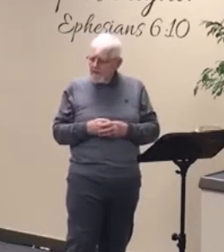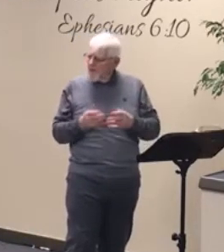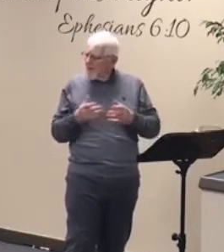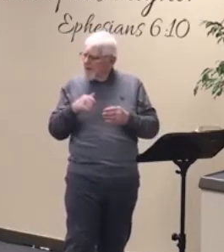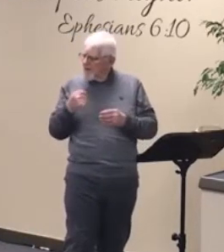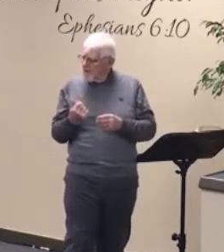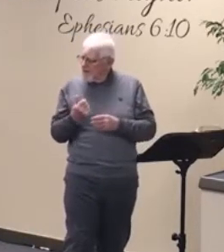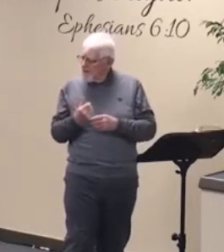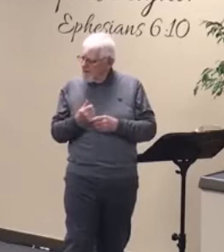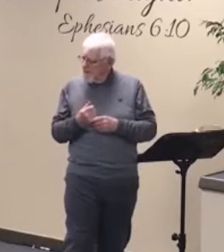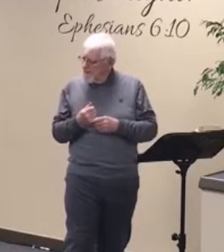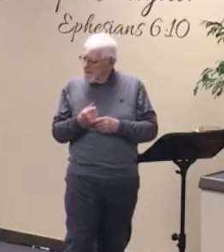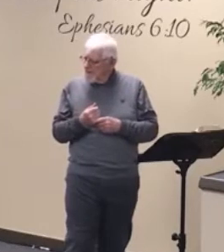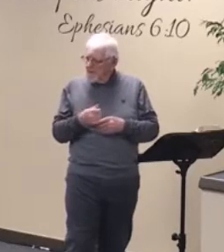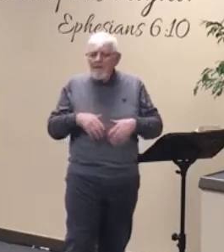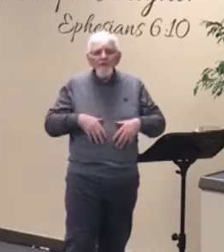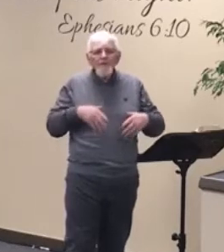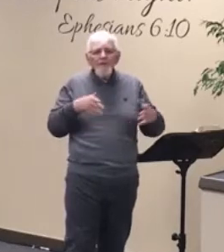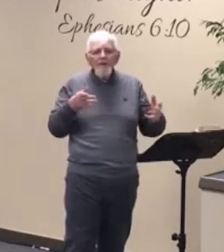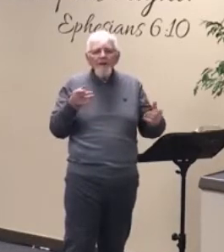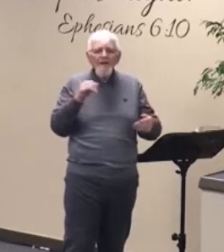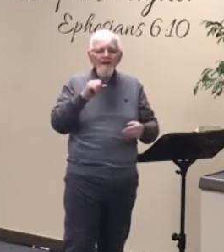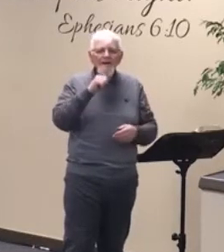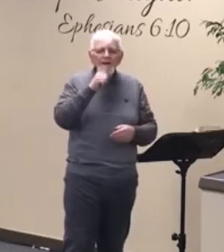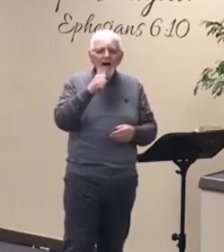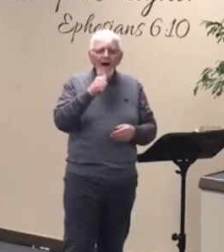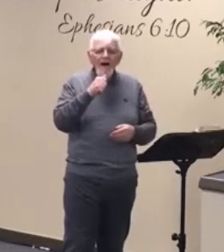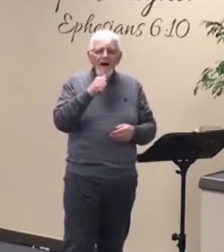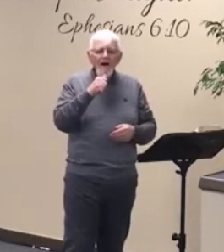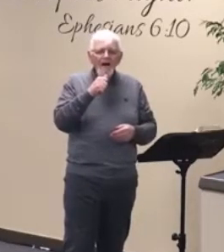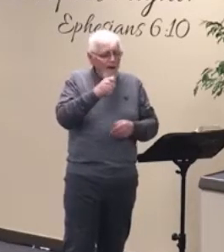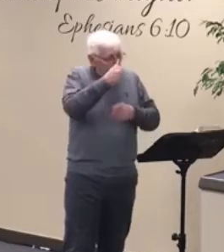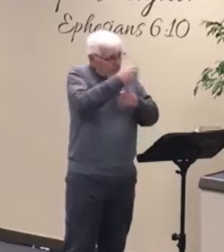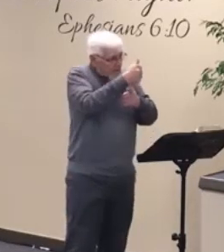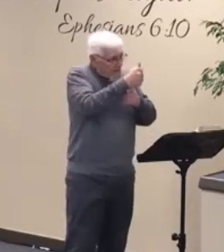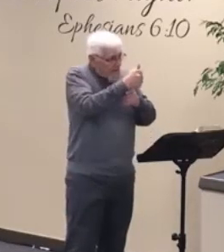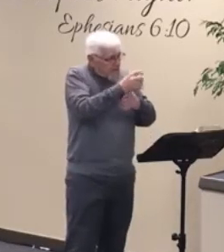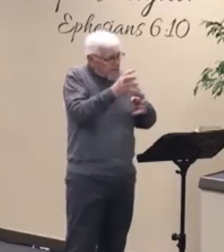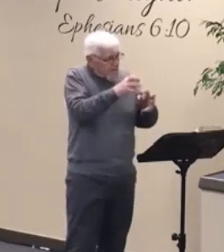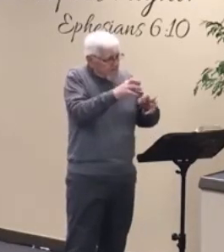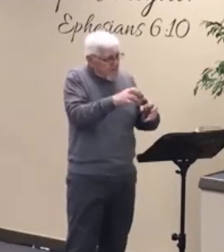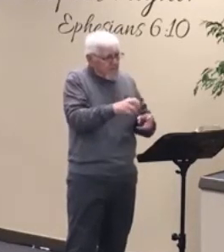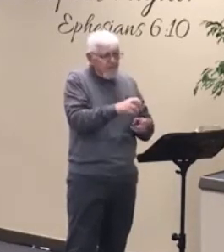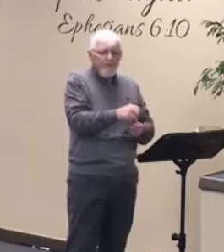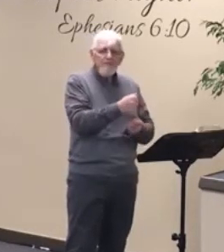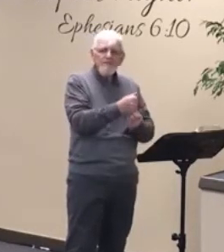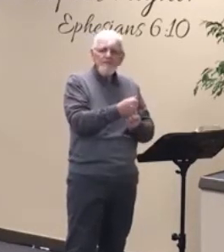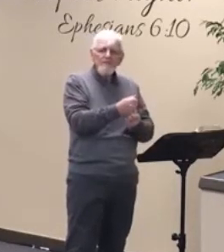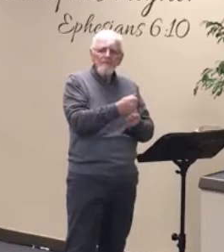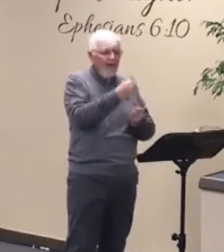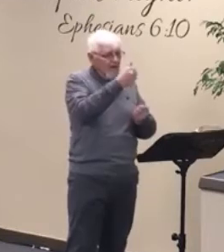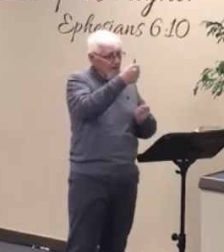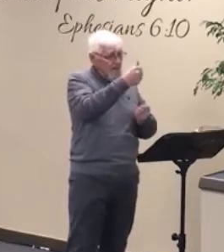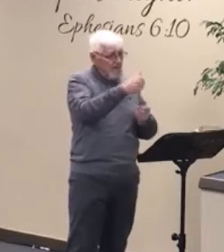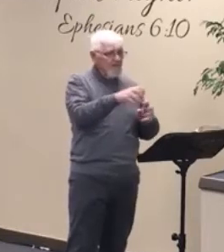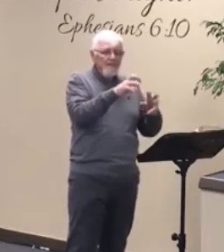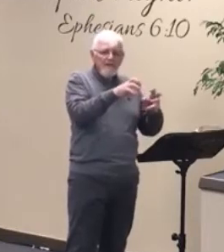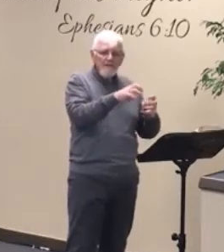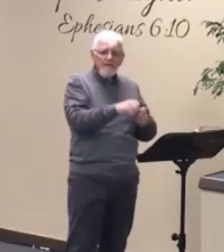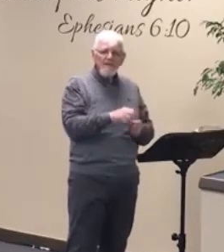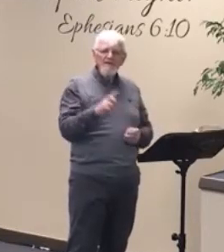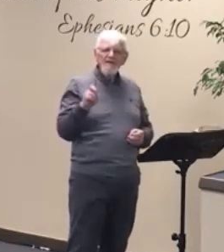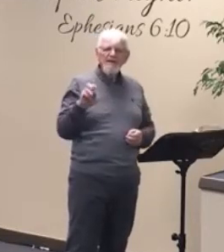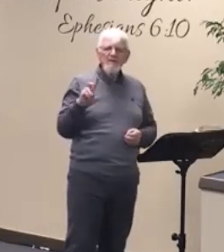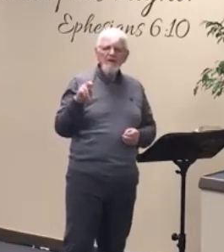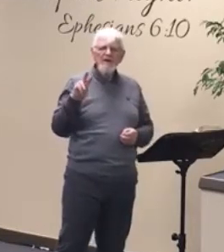humility? Humility is not self-deprecation. So that's a big word, but it's really the best word for it. Deprecation